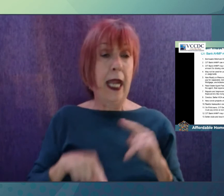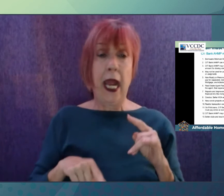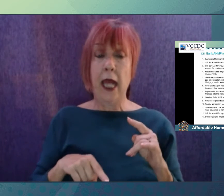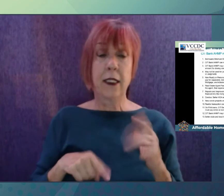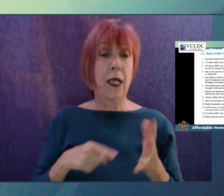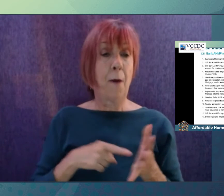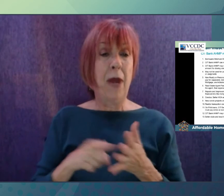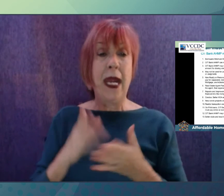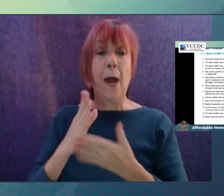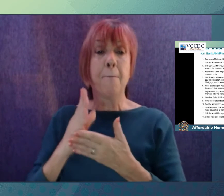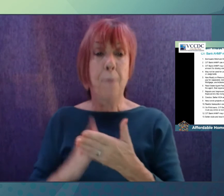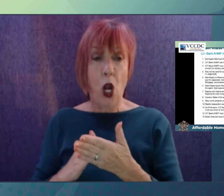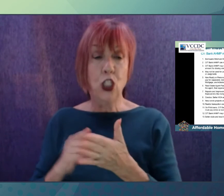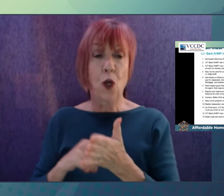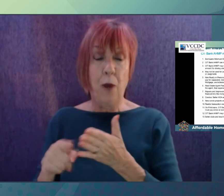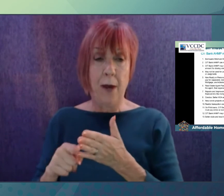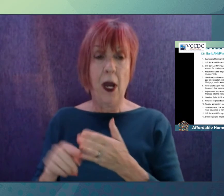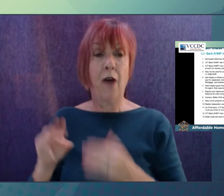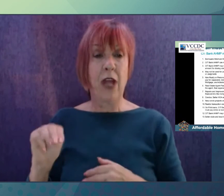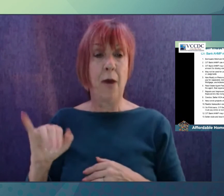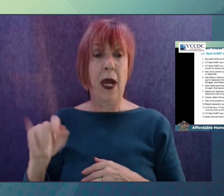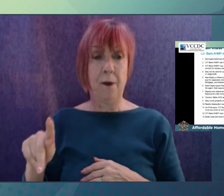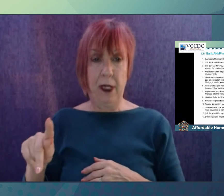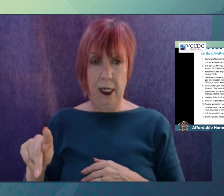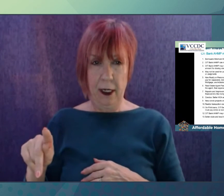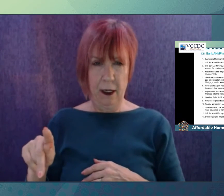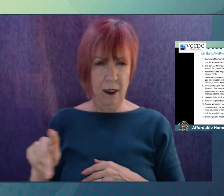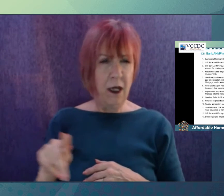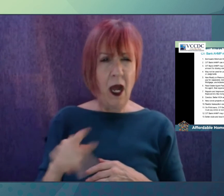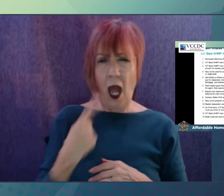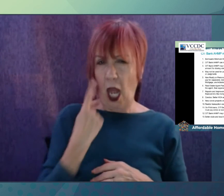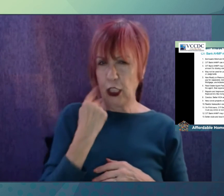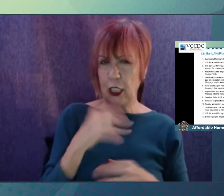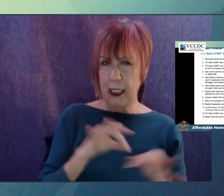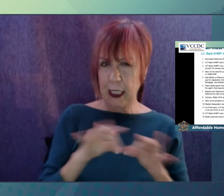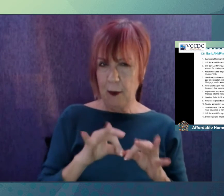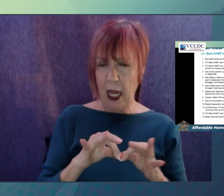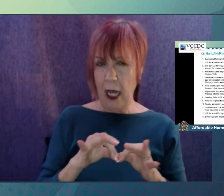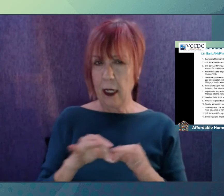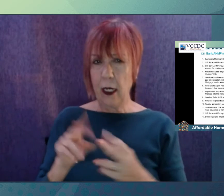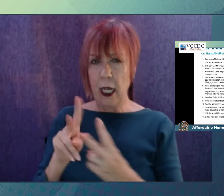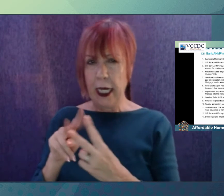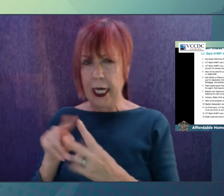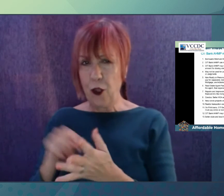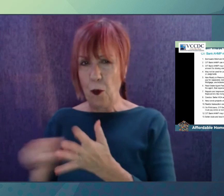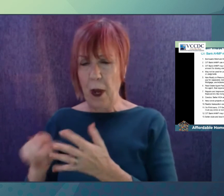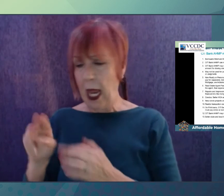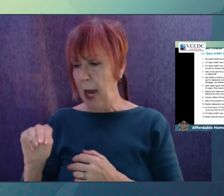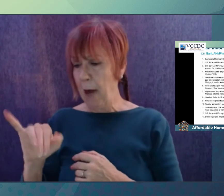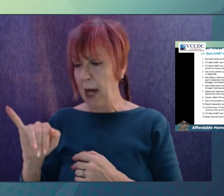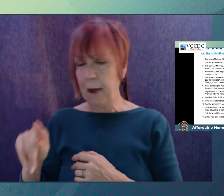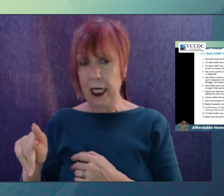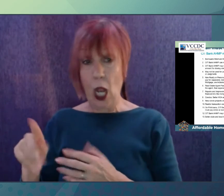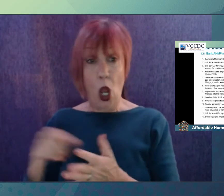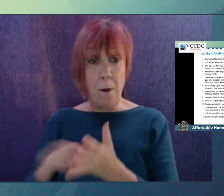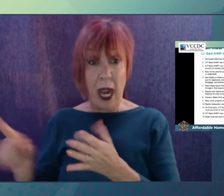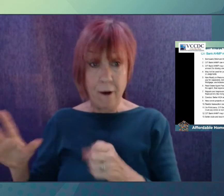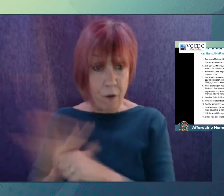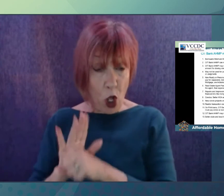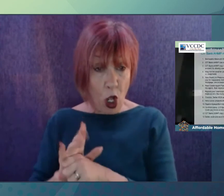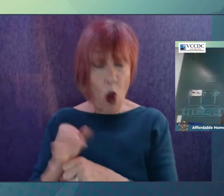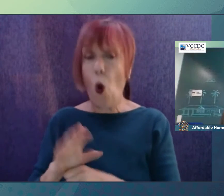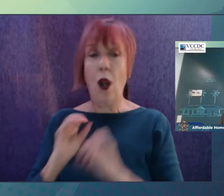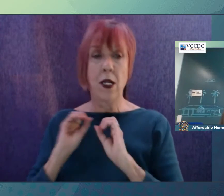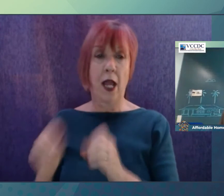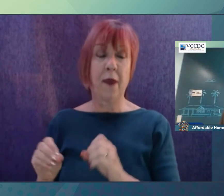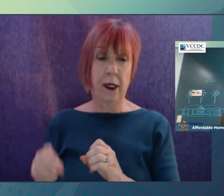make partial payment of the upfront MIP, as I outlined in the previous 2 examples. The CIT Bank AHAM may not be used to